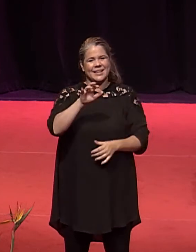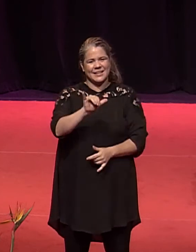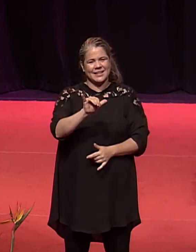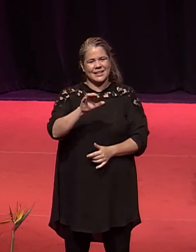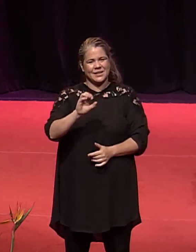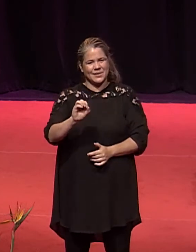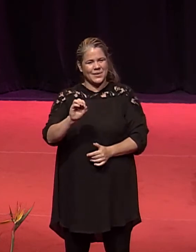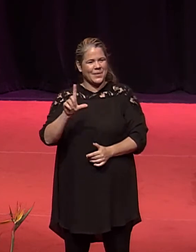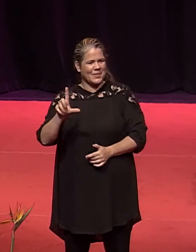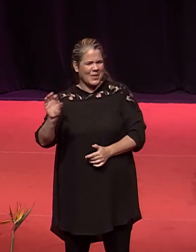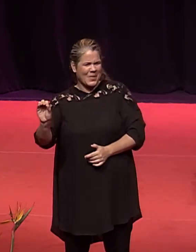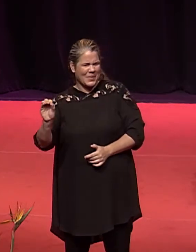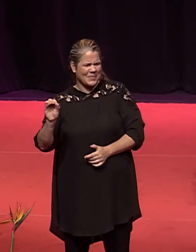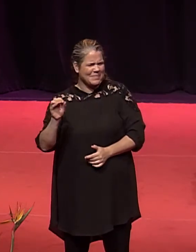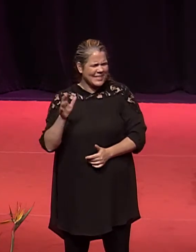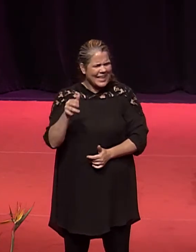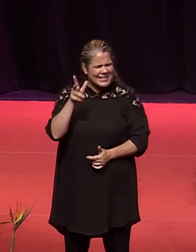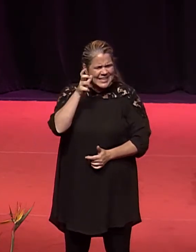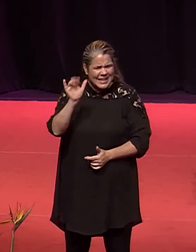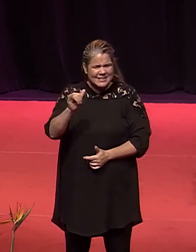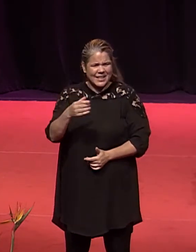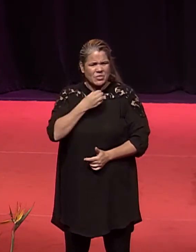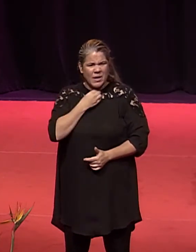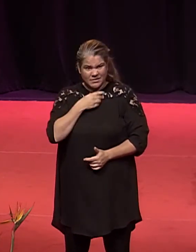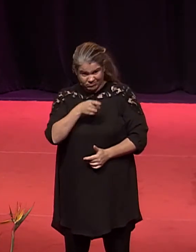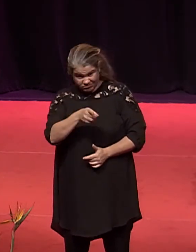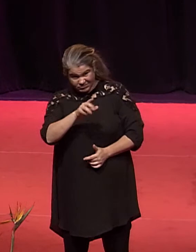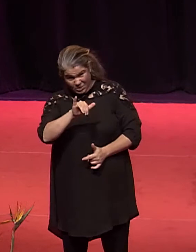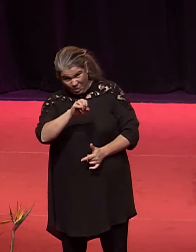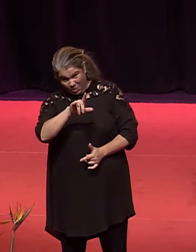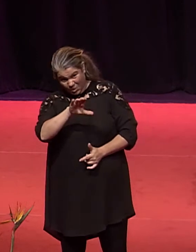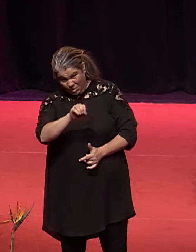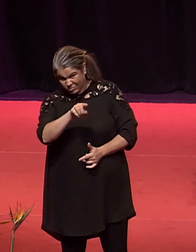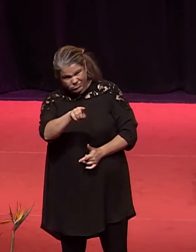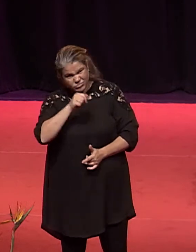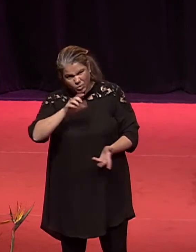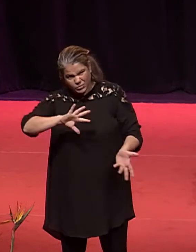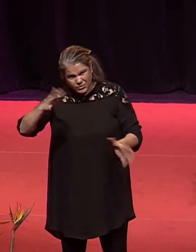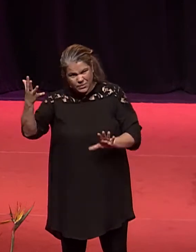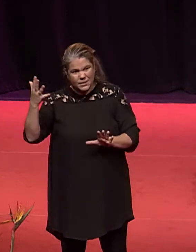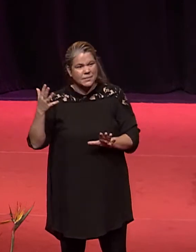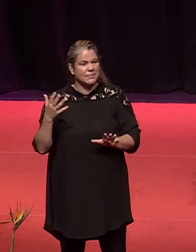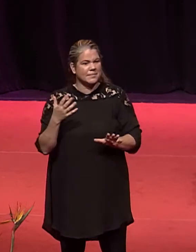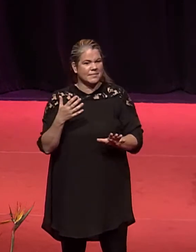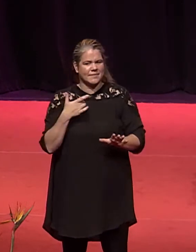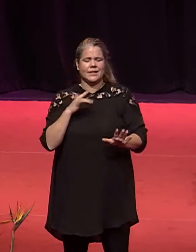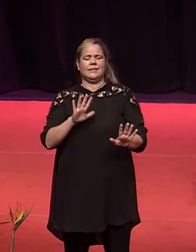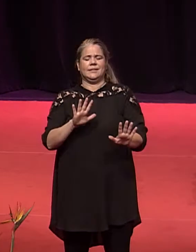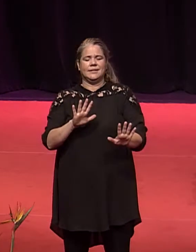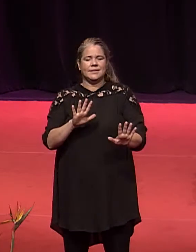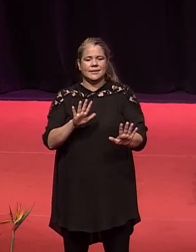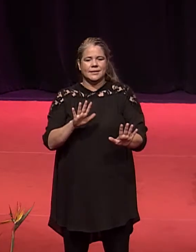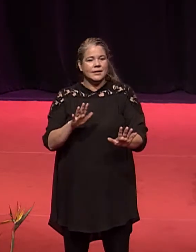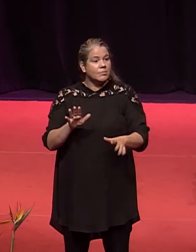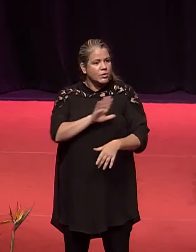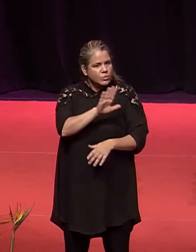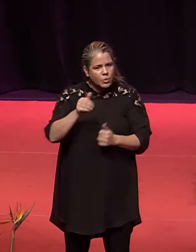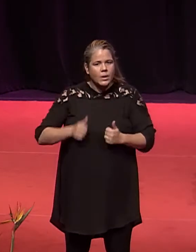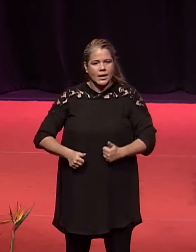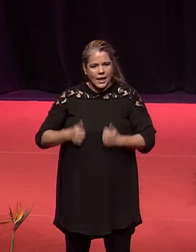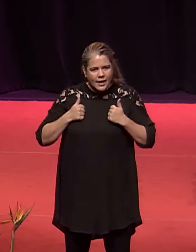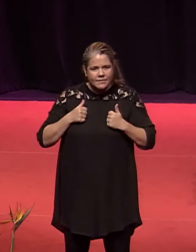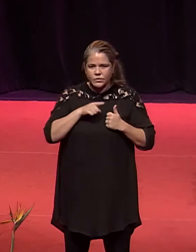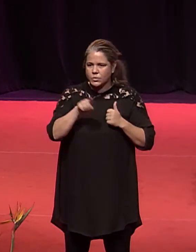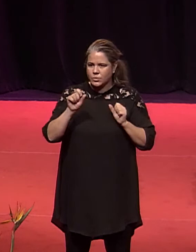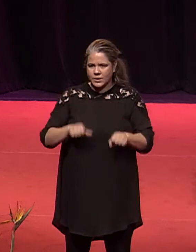it, it sounds like a threat. You know, you only live once, don't screw it up. Here's the reality. Within that one life, you can